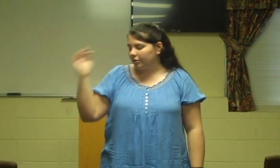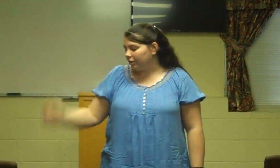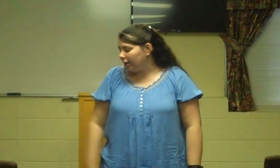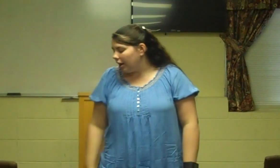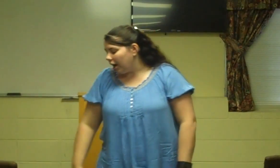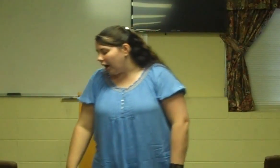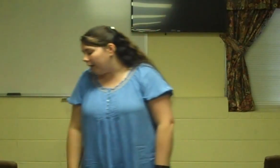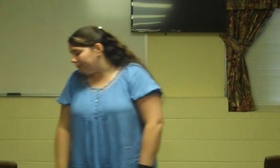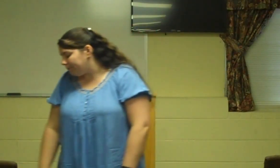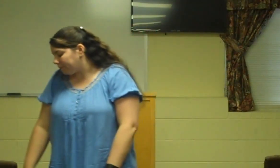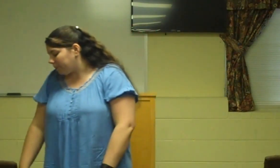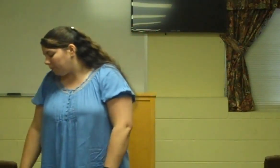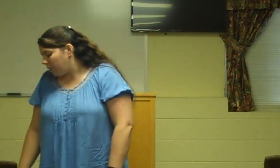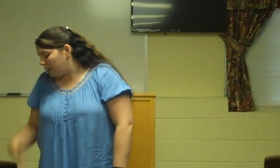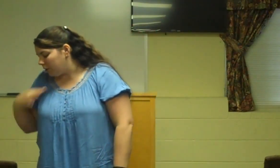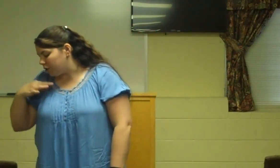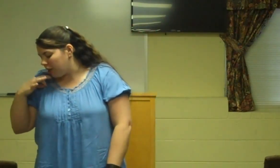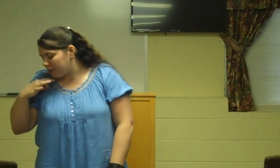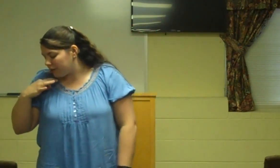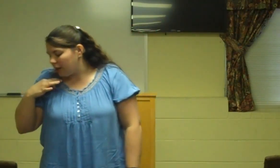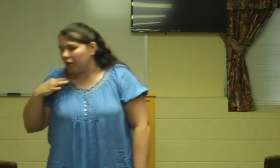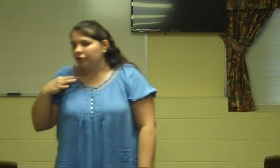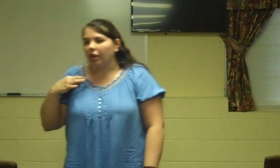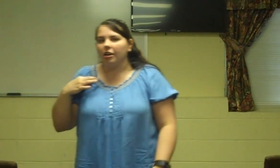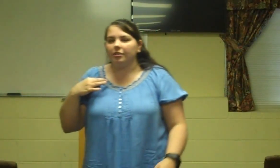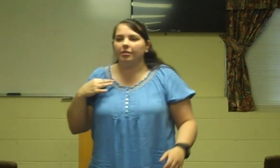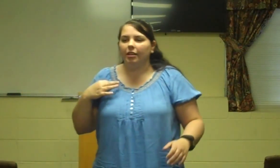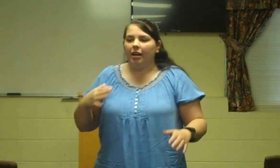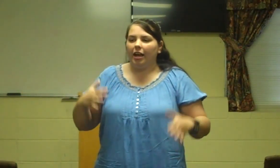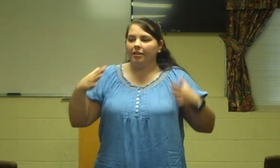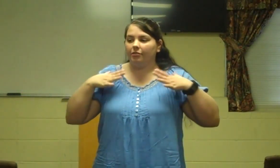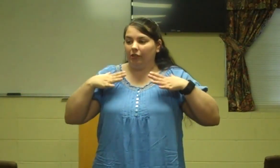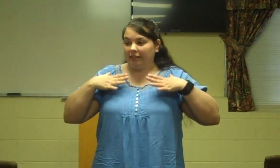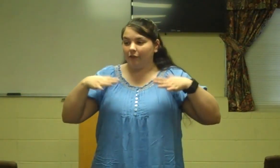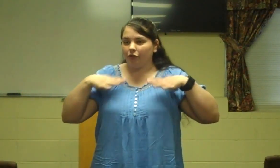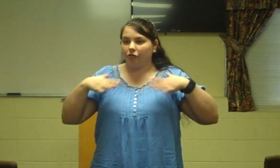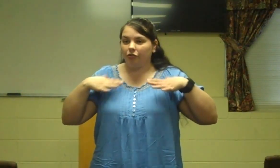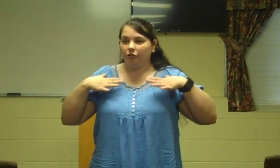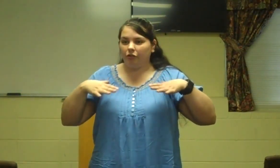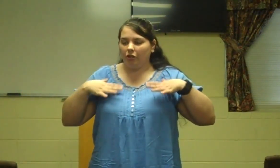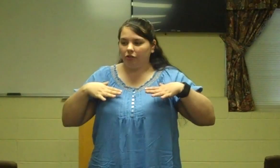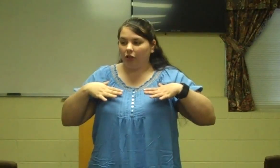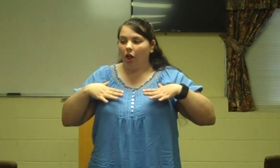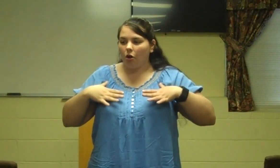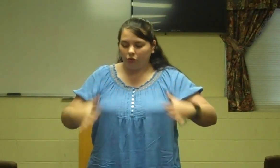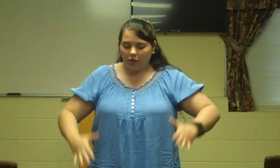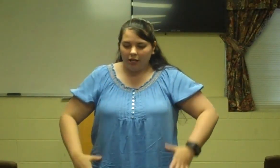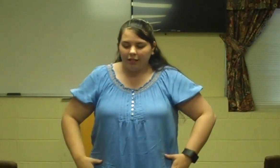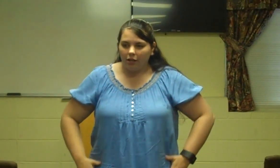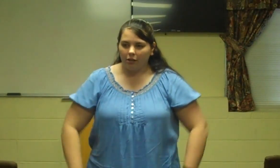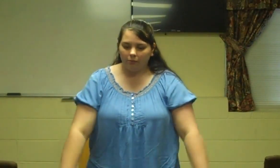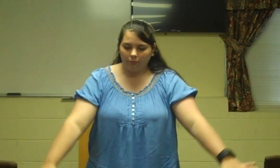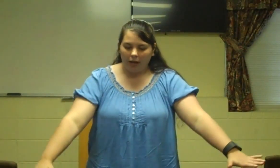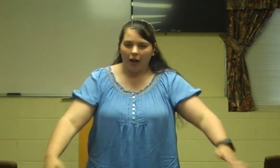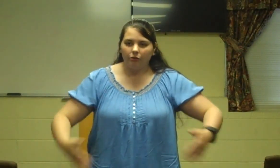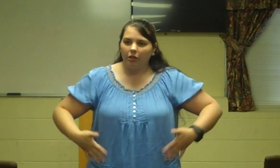volunteer. But skirt is the sign for the clothes down here, out.